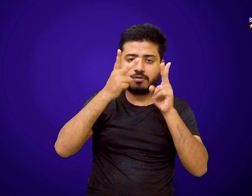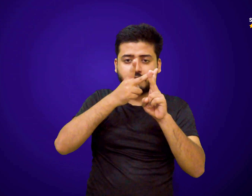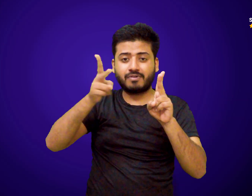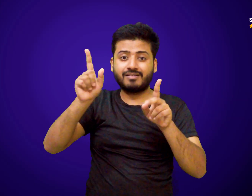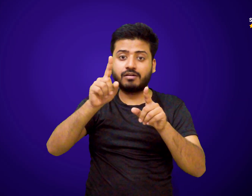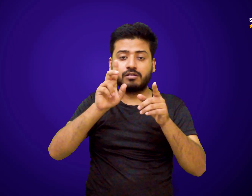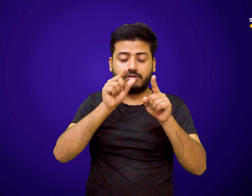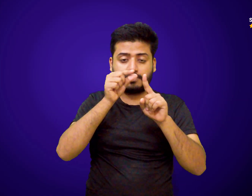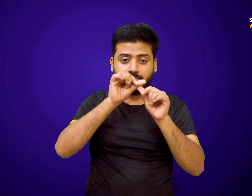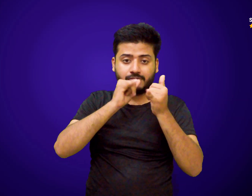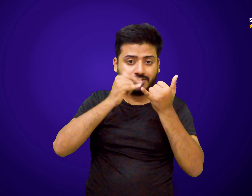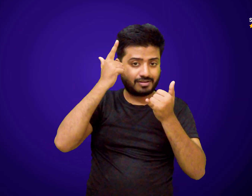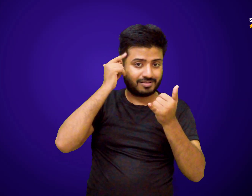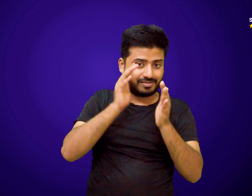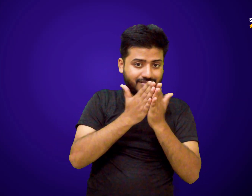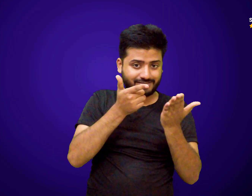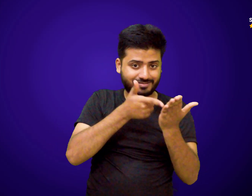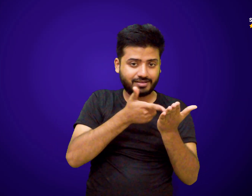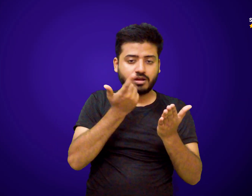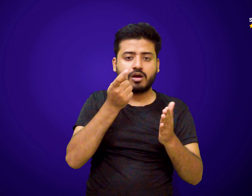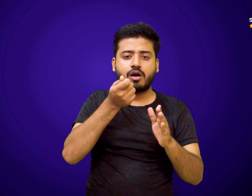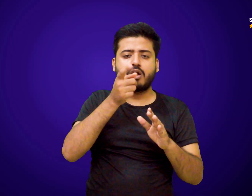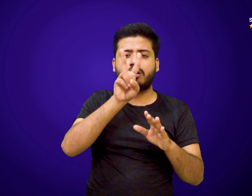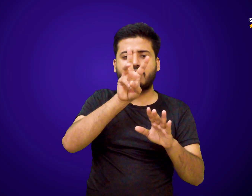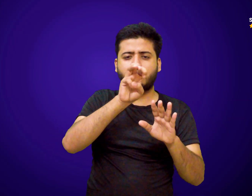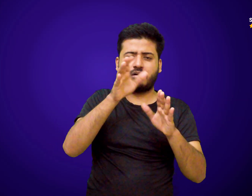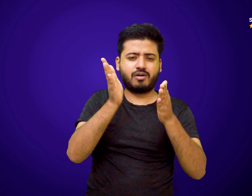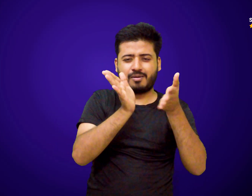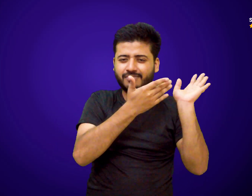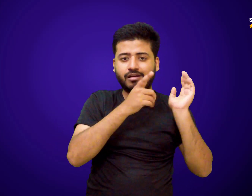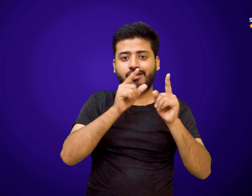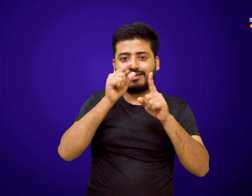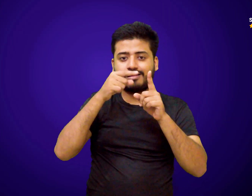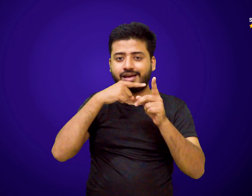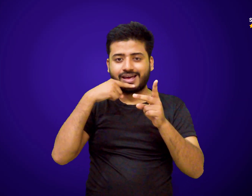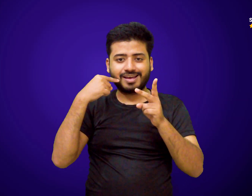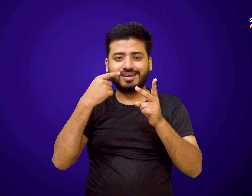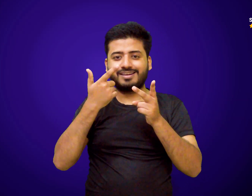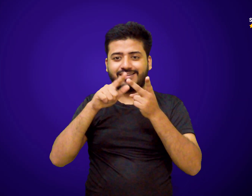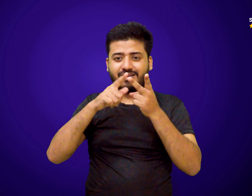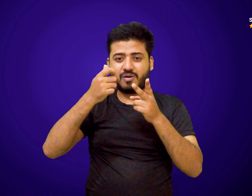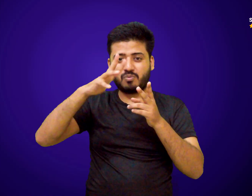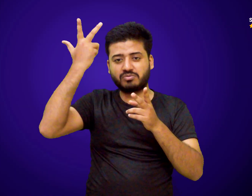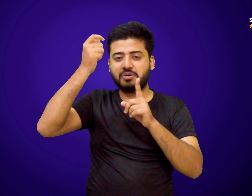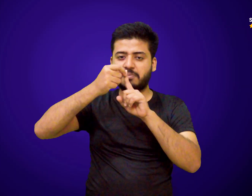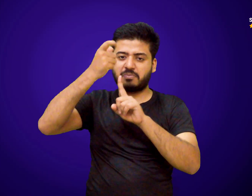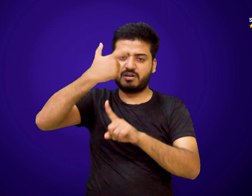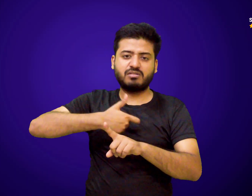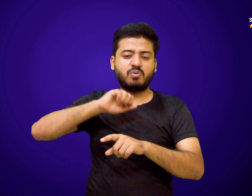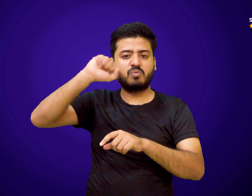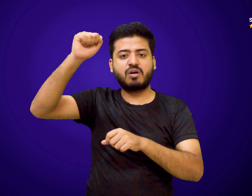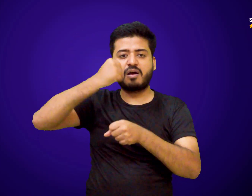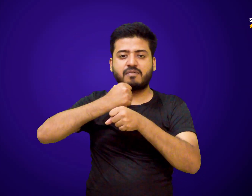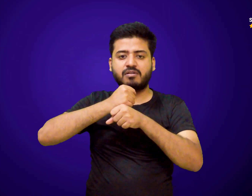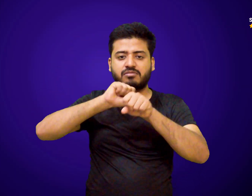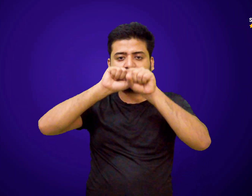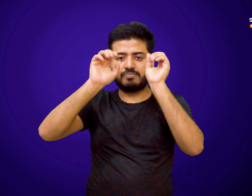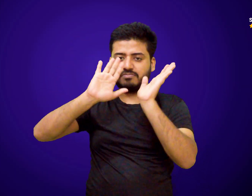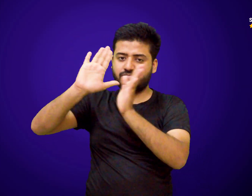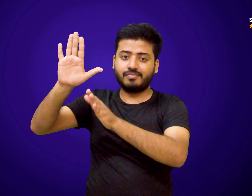status? ECR stands for Emigration Check Required. It is a category for Indian passport holders who need to get clearance from the